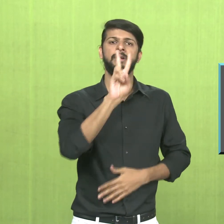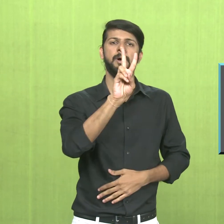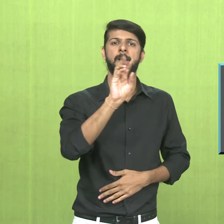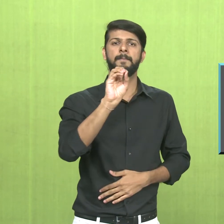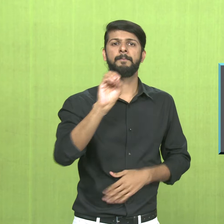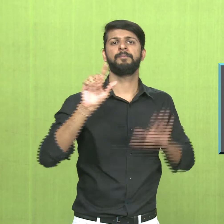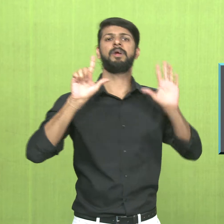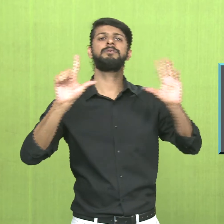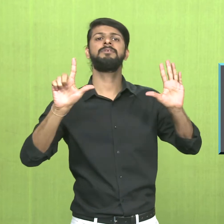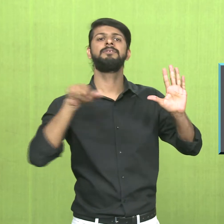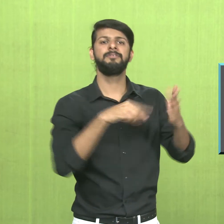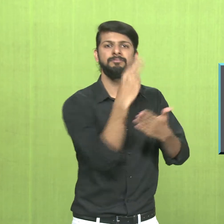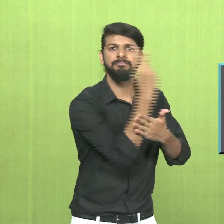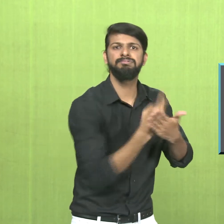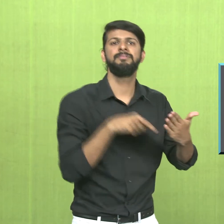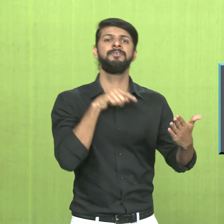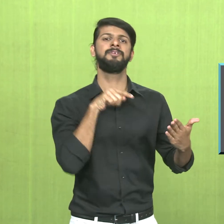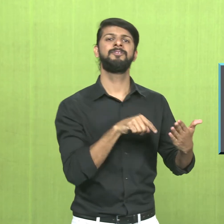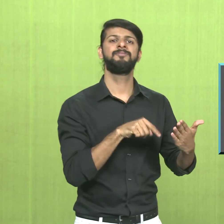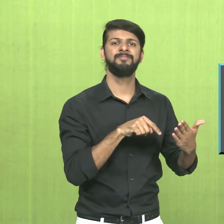And this work he executed in 2007.